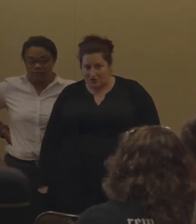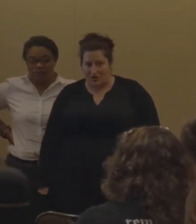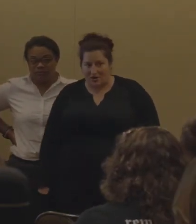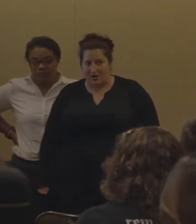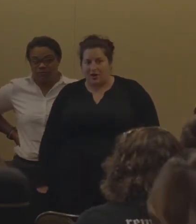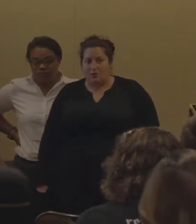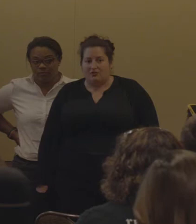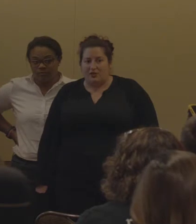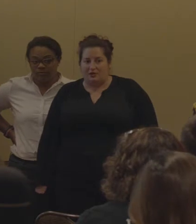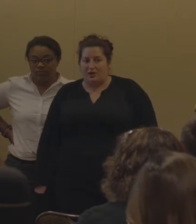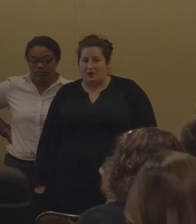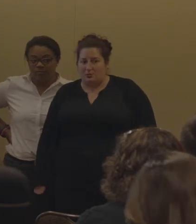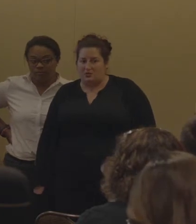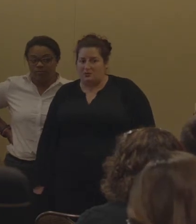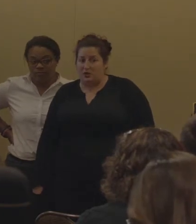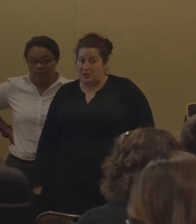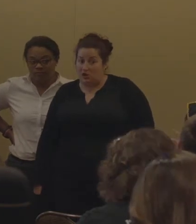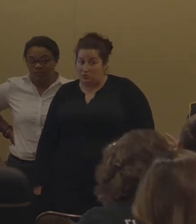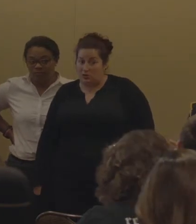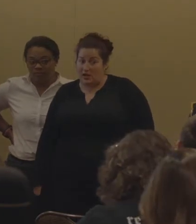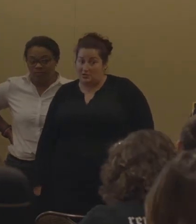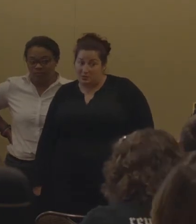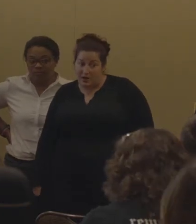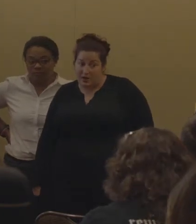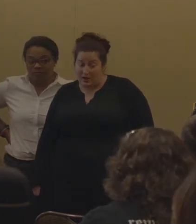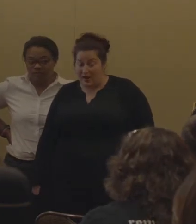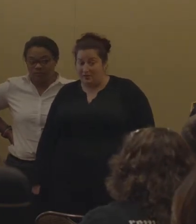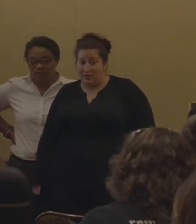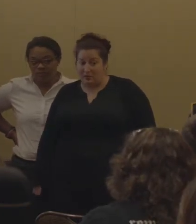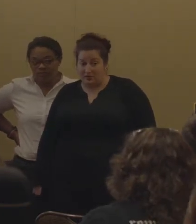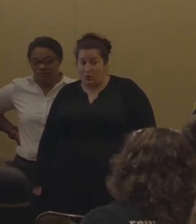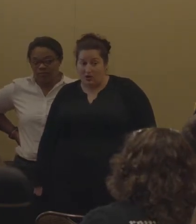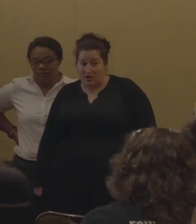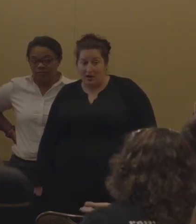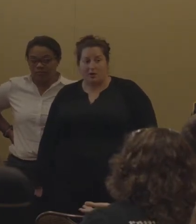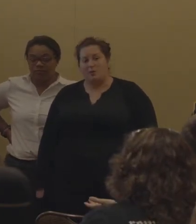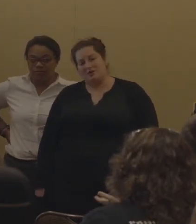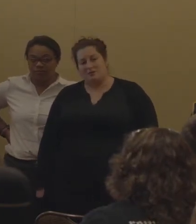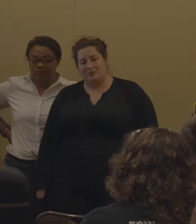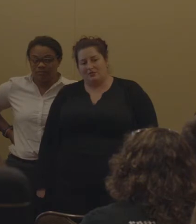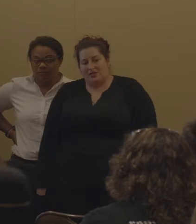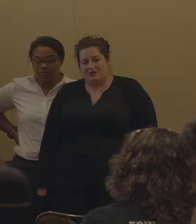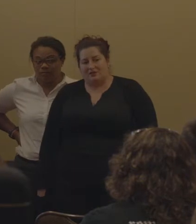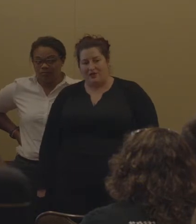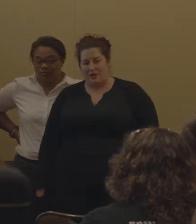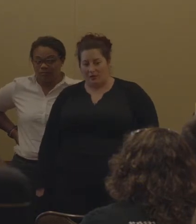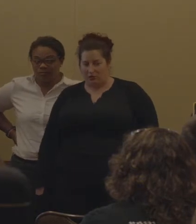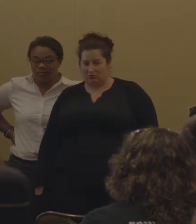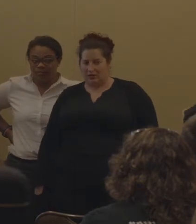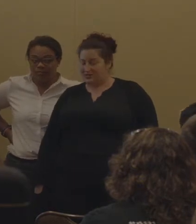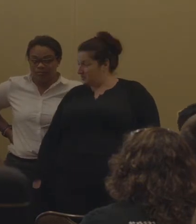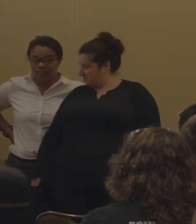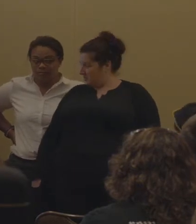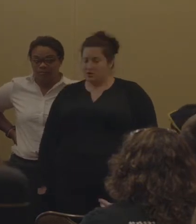get frustrated. We feel like the hearing people with disabilities can communicate and speak and have a level of equality, but we feel like it's not fair and that